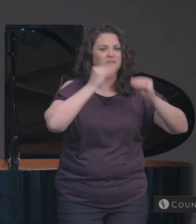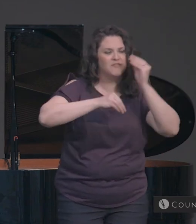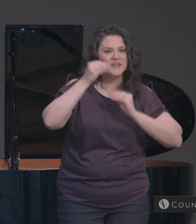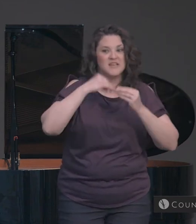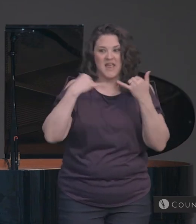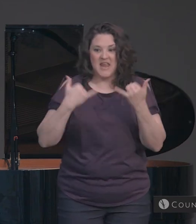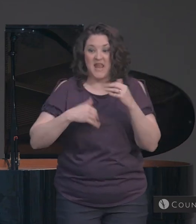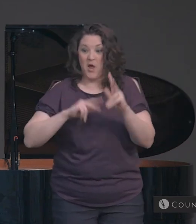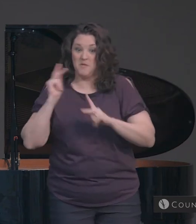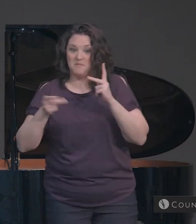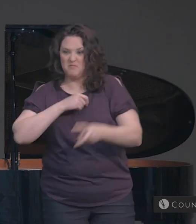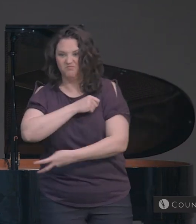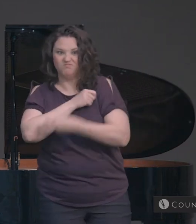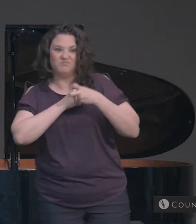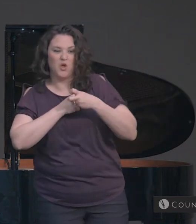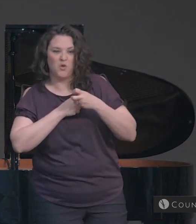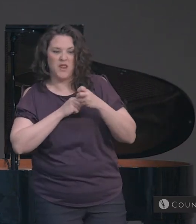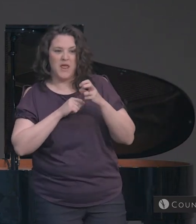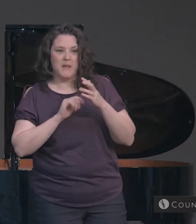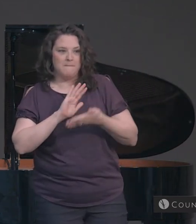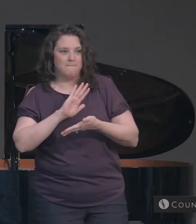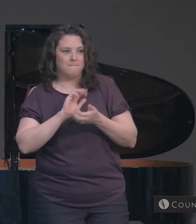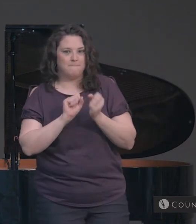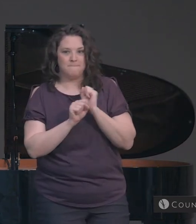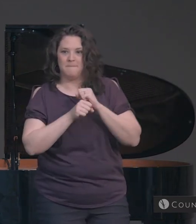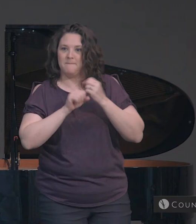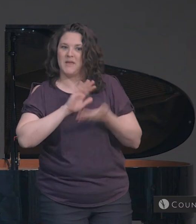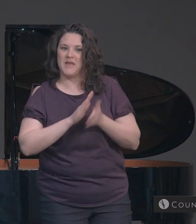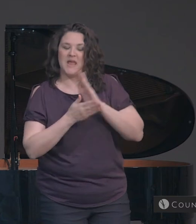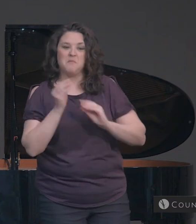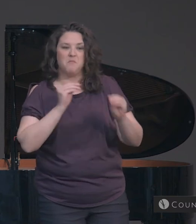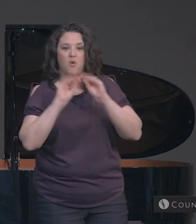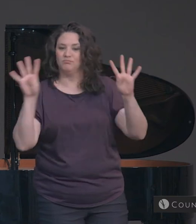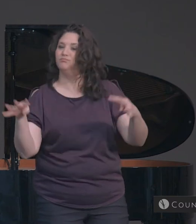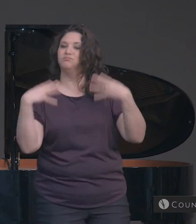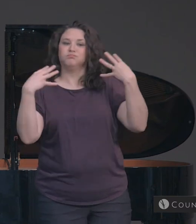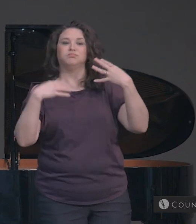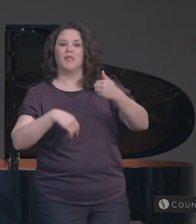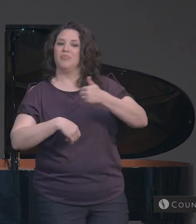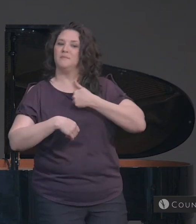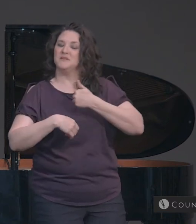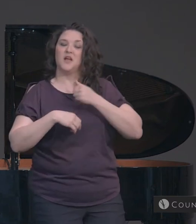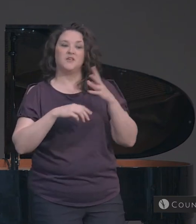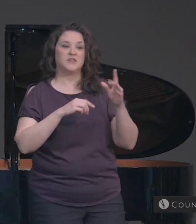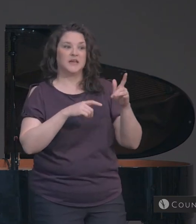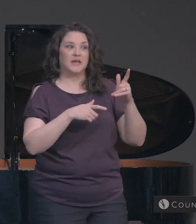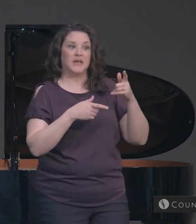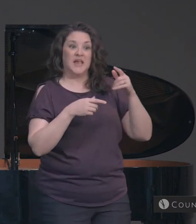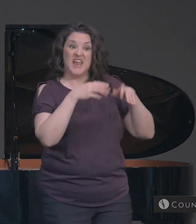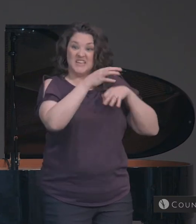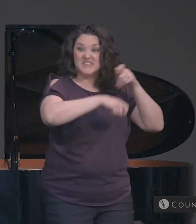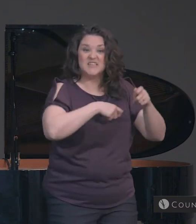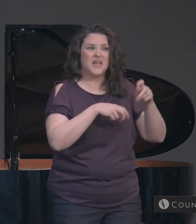by the people to glory in themselves rather than to remember the goodness and provision of God. This becomes